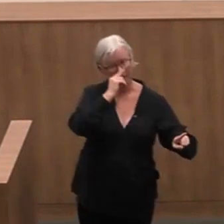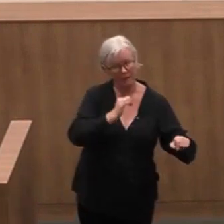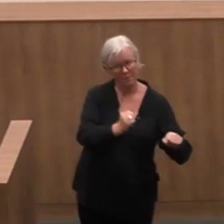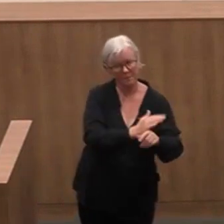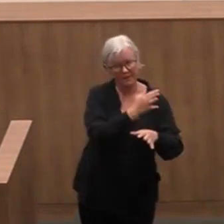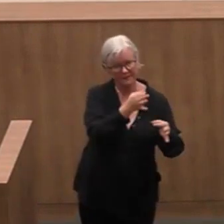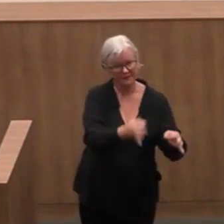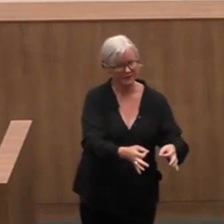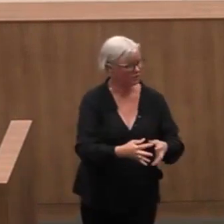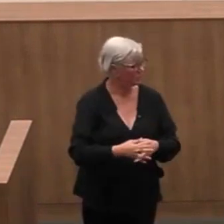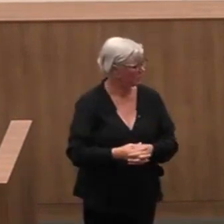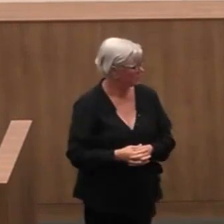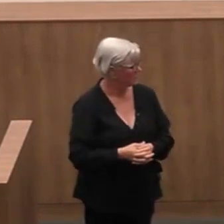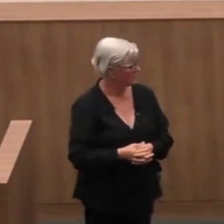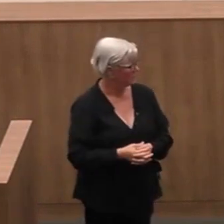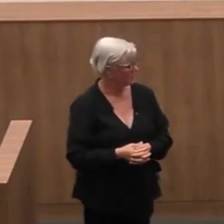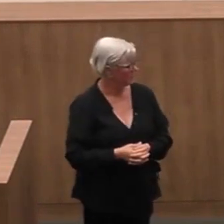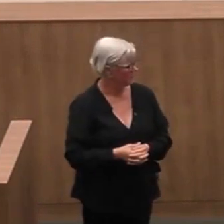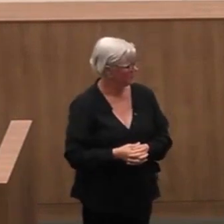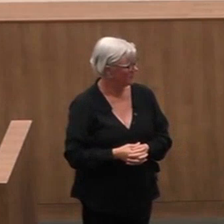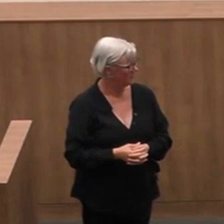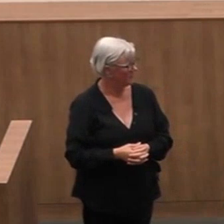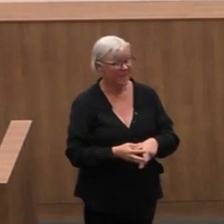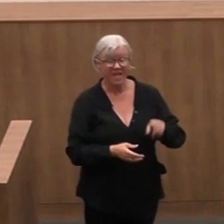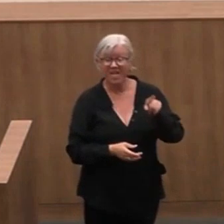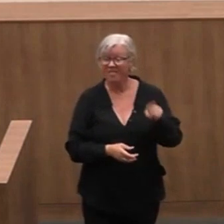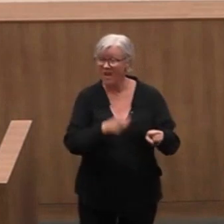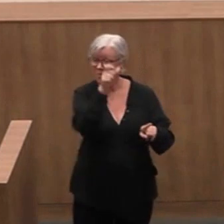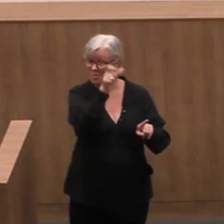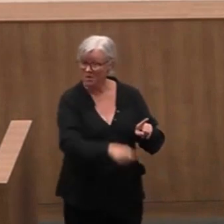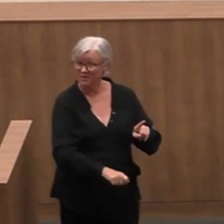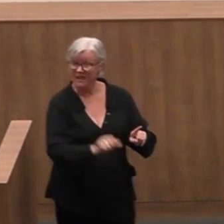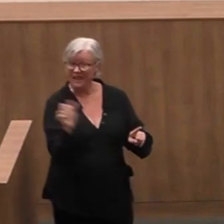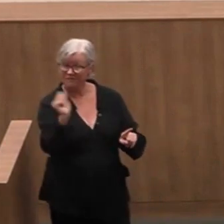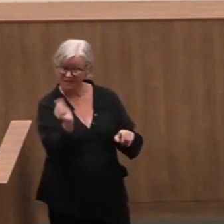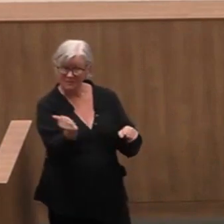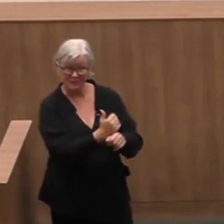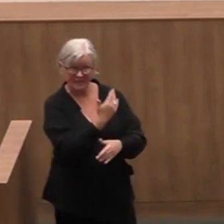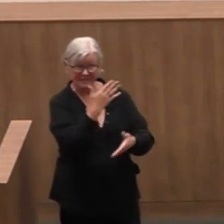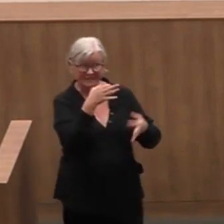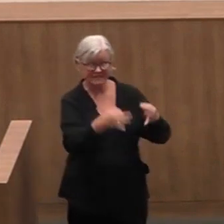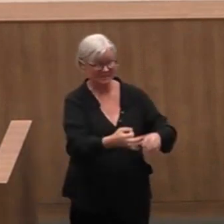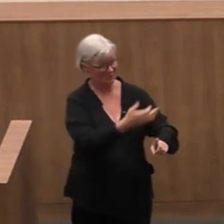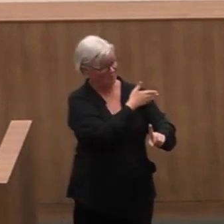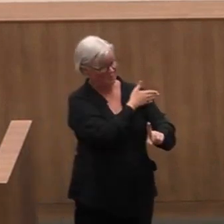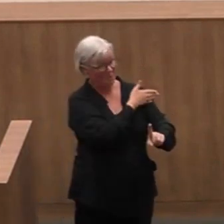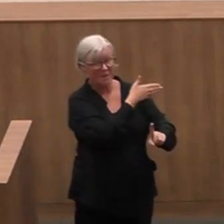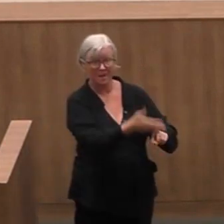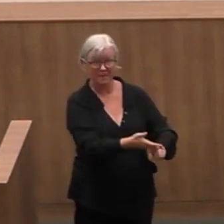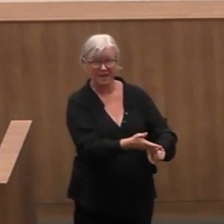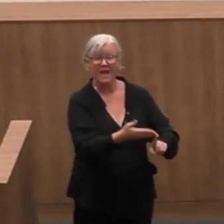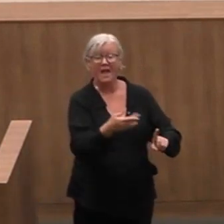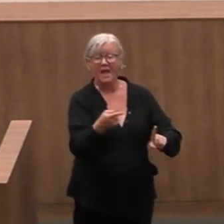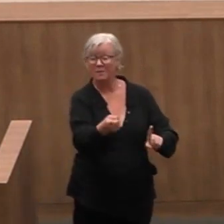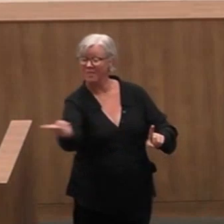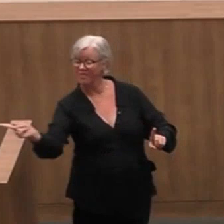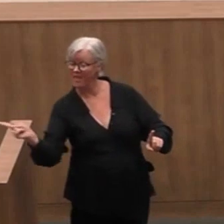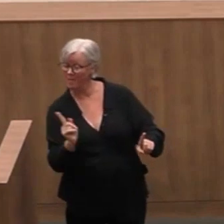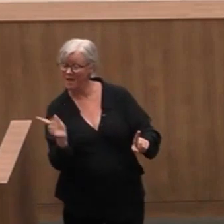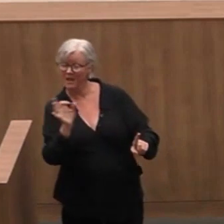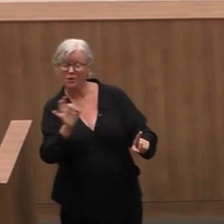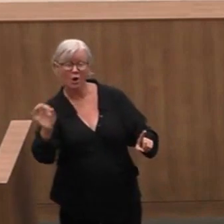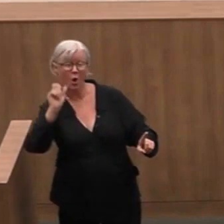as a group, that in fact this person had been making decisions all the time. And it was the decision supporters who had not